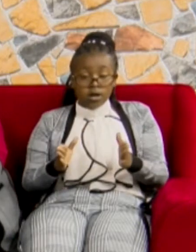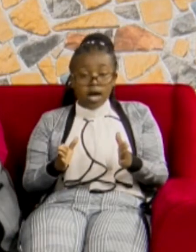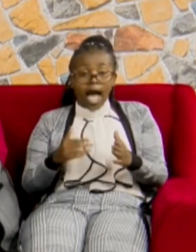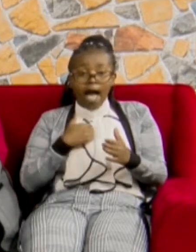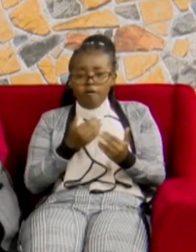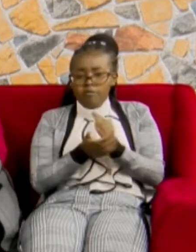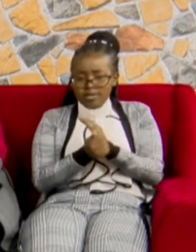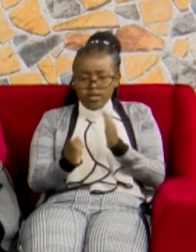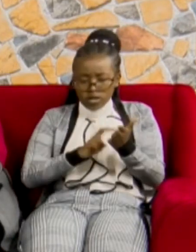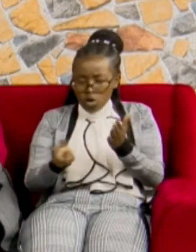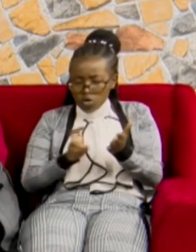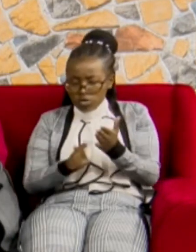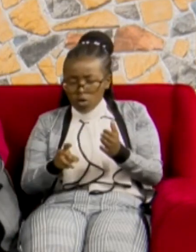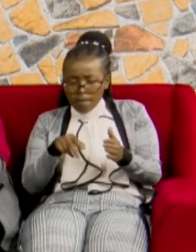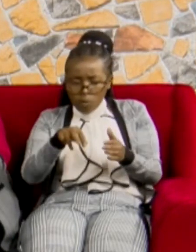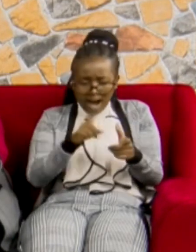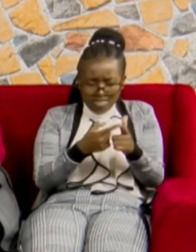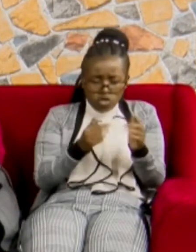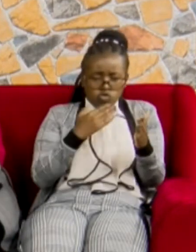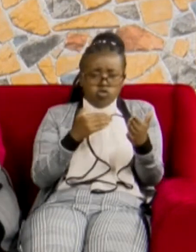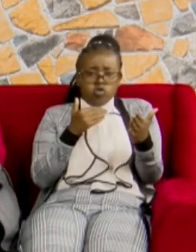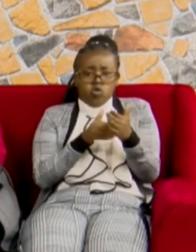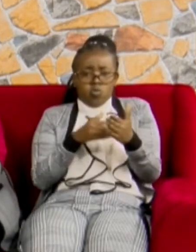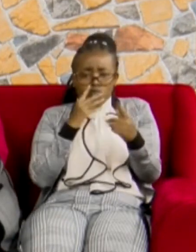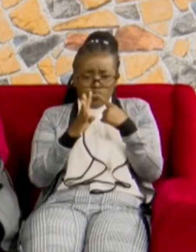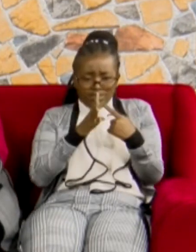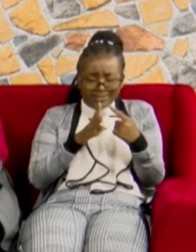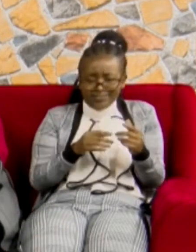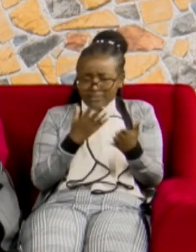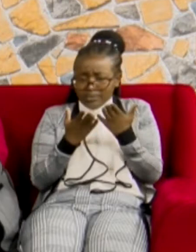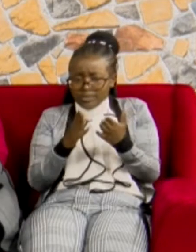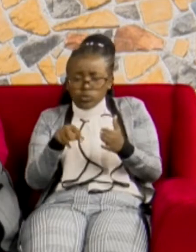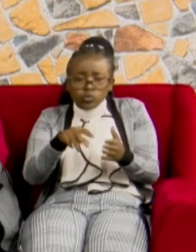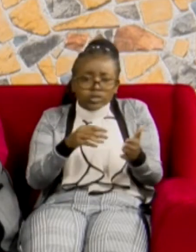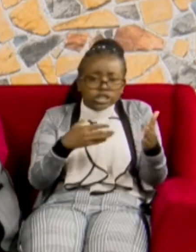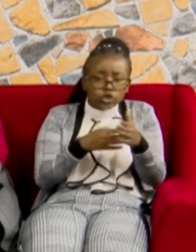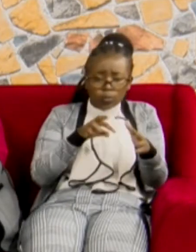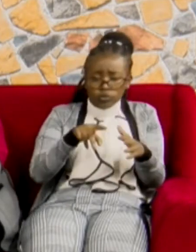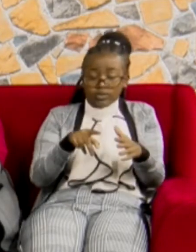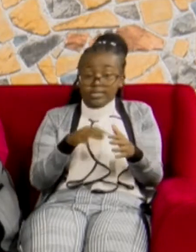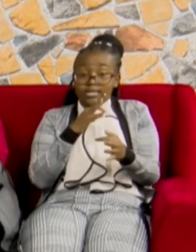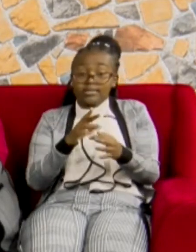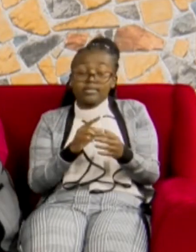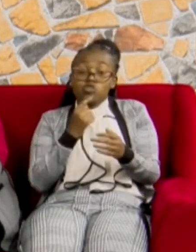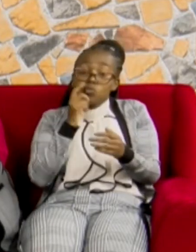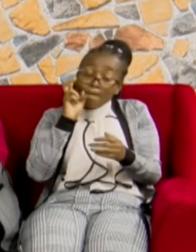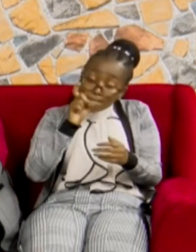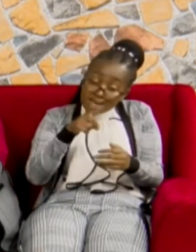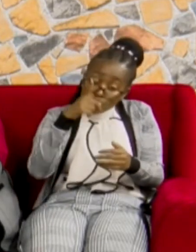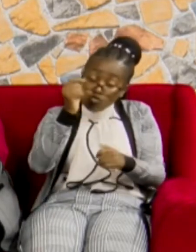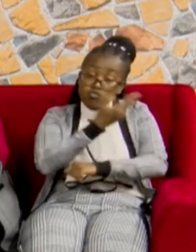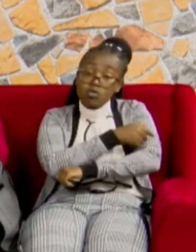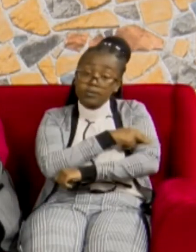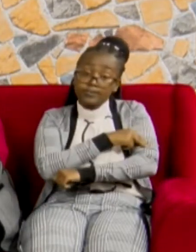skill, they used to walk, they've stopped walking, they used to talk, they've stopped talking, that's a red flag immediately that you seek medical